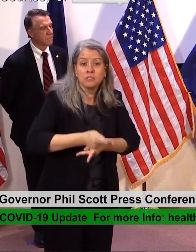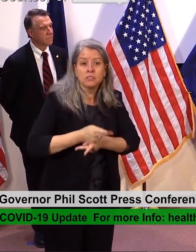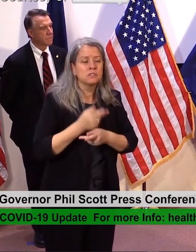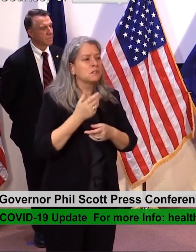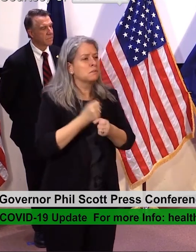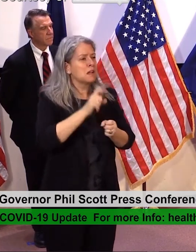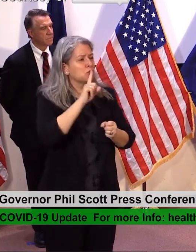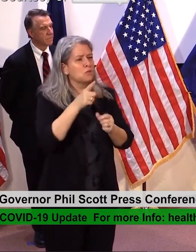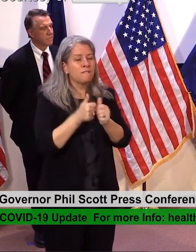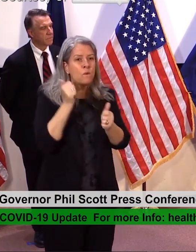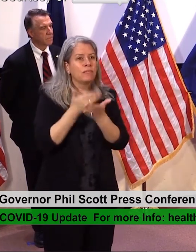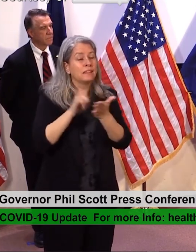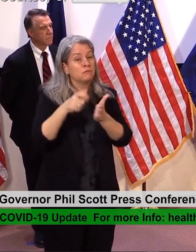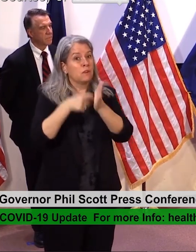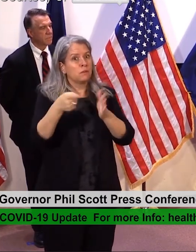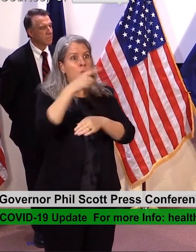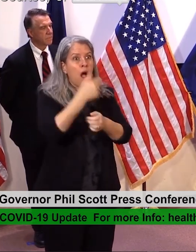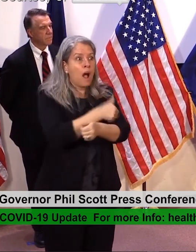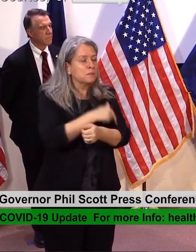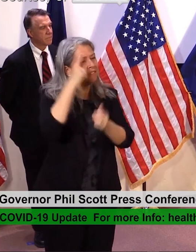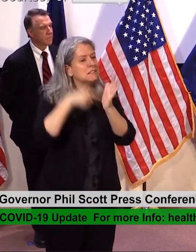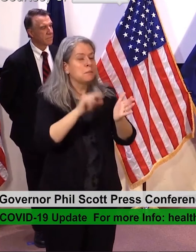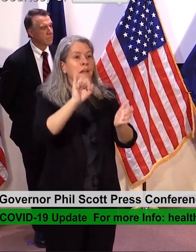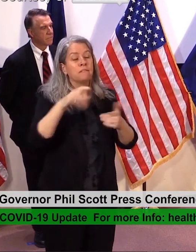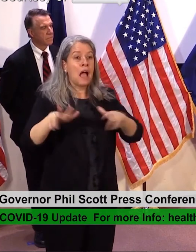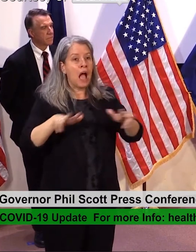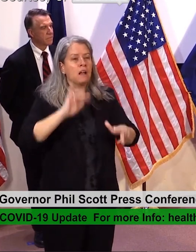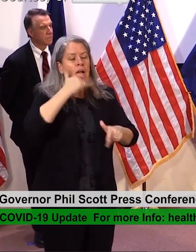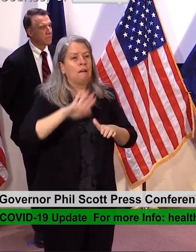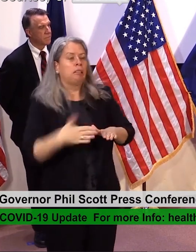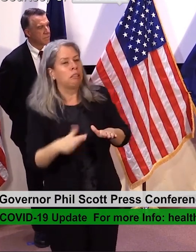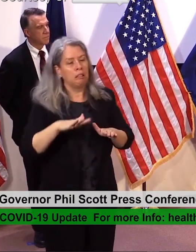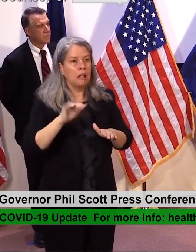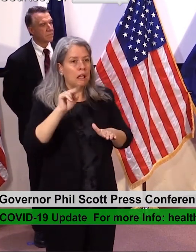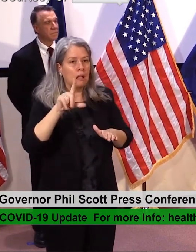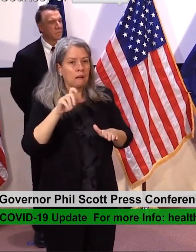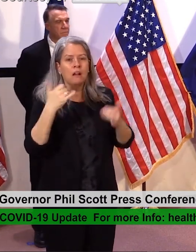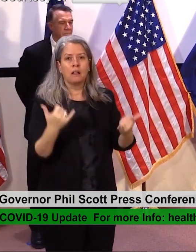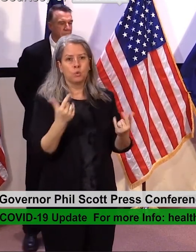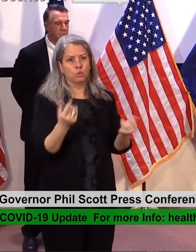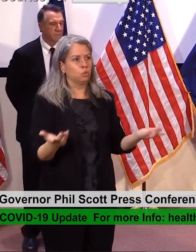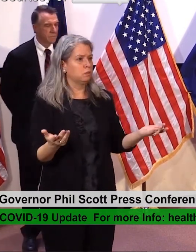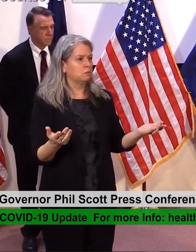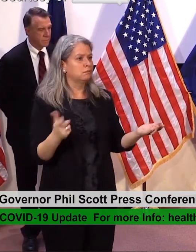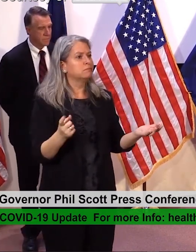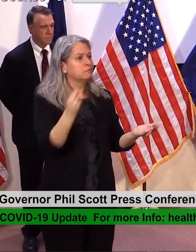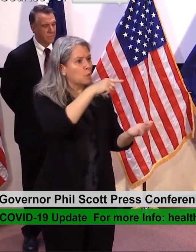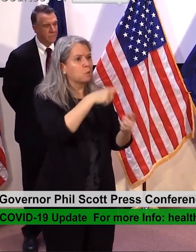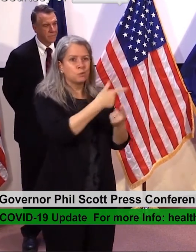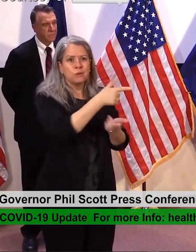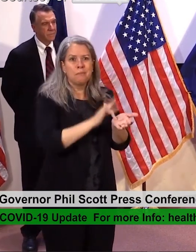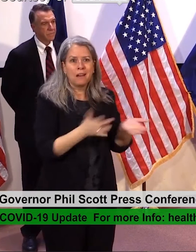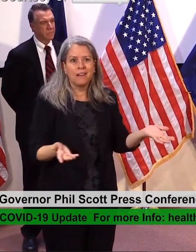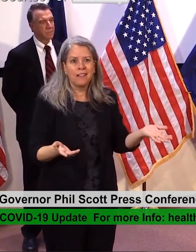could require medical attention. If you have an accident, you're putting healthcare providers and emergency responders in danger. Their sole